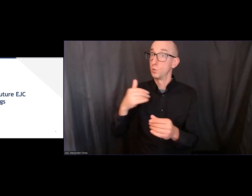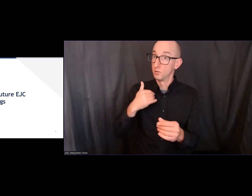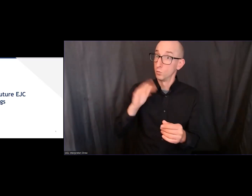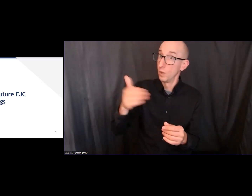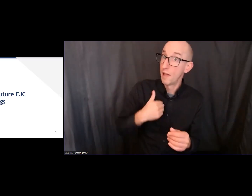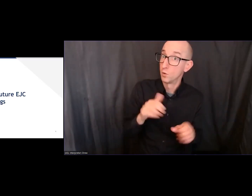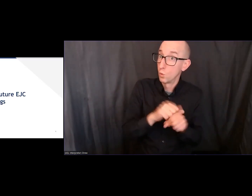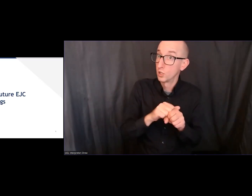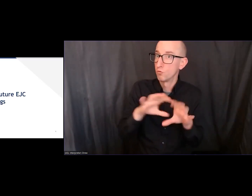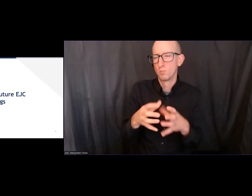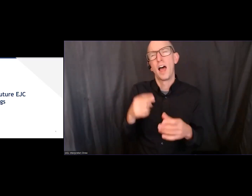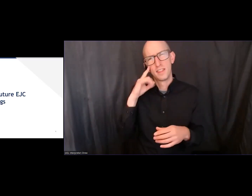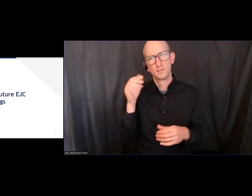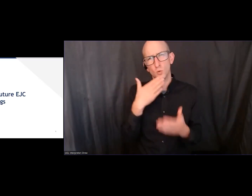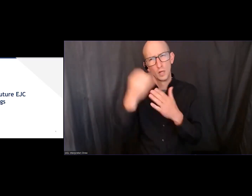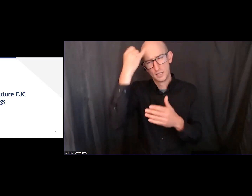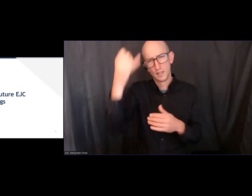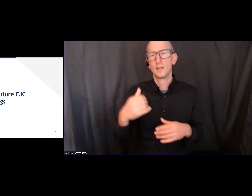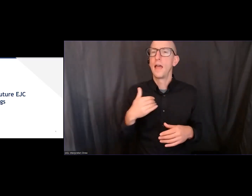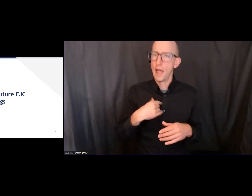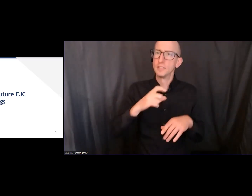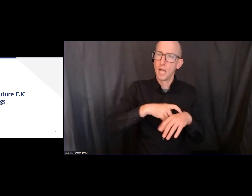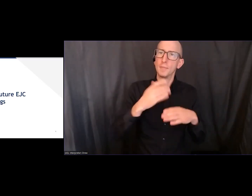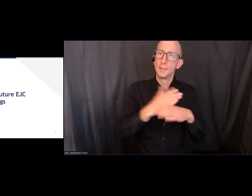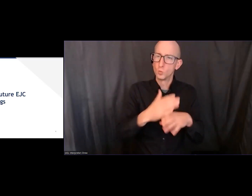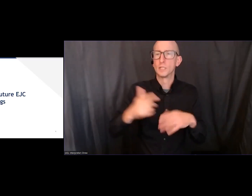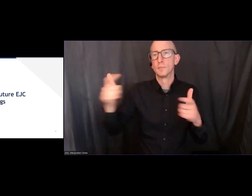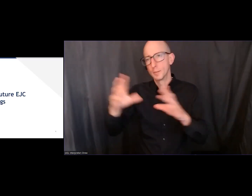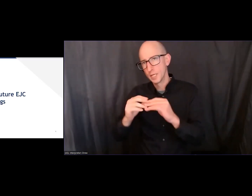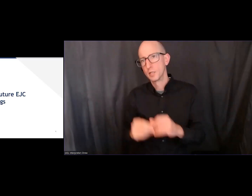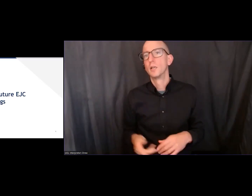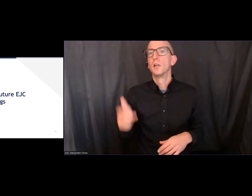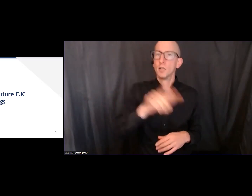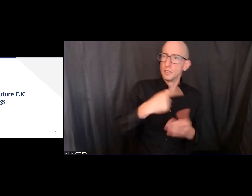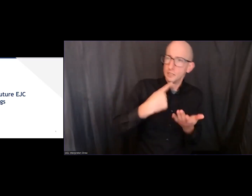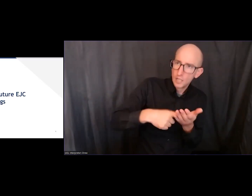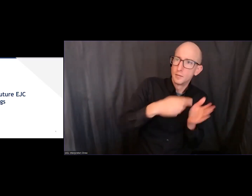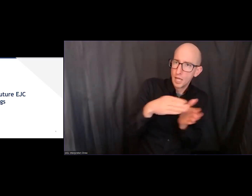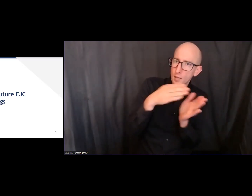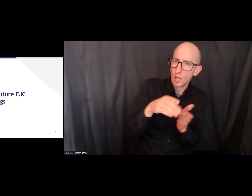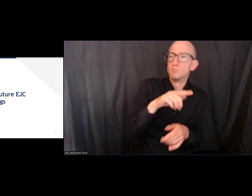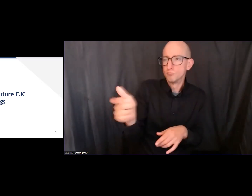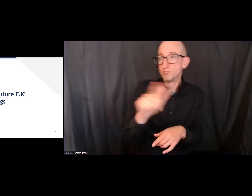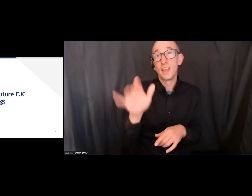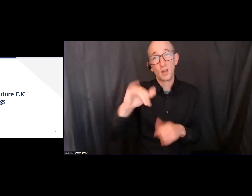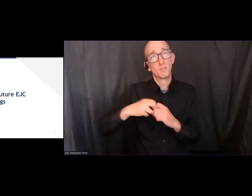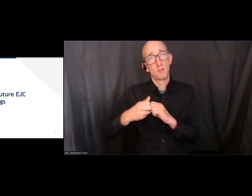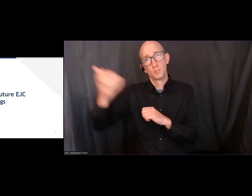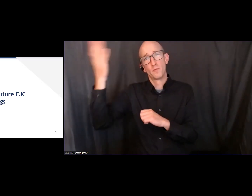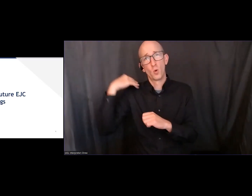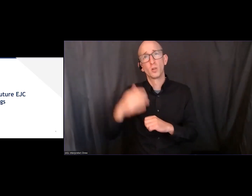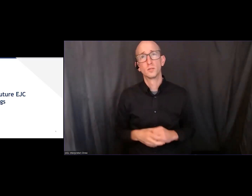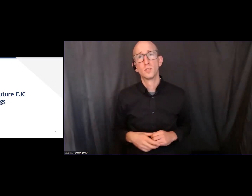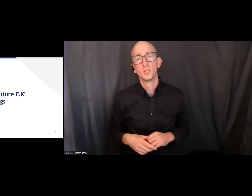to give us that time in between to discuss and plan. And I think that had been an issue, before, trying